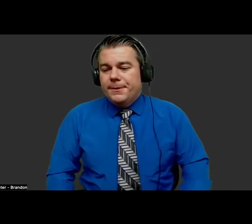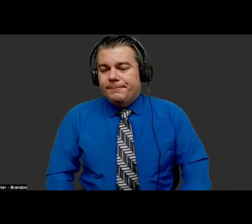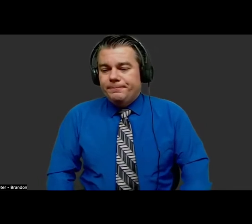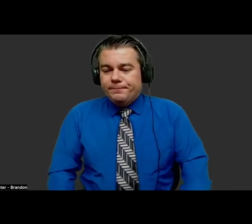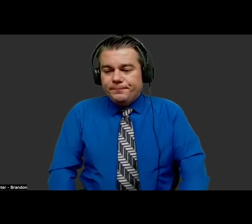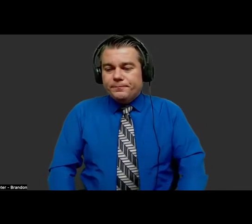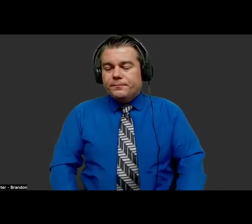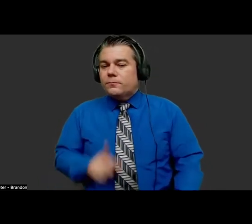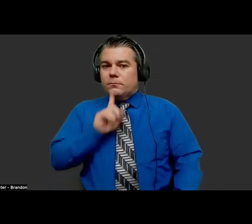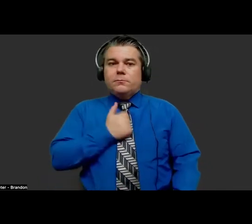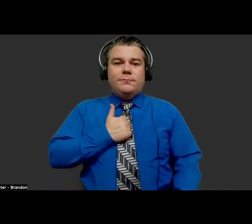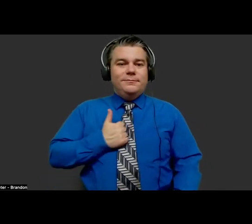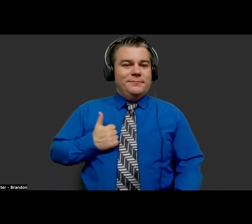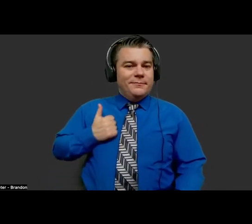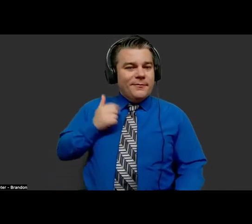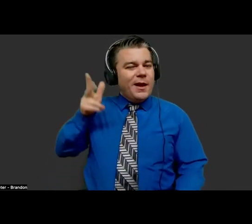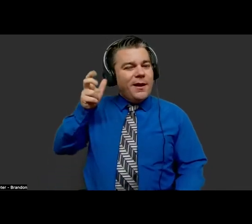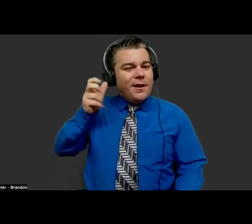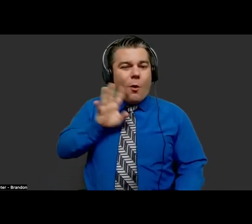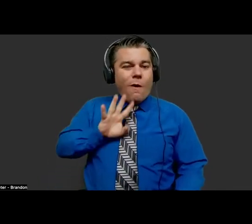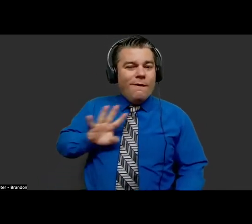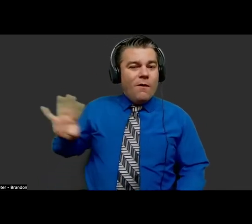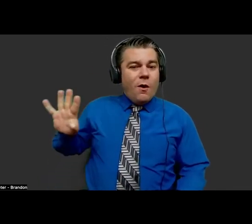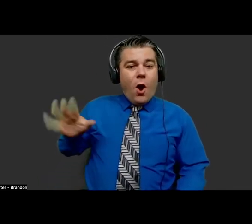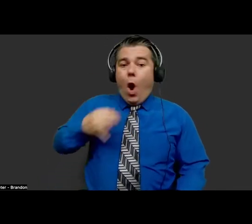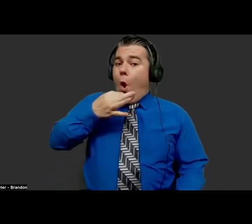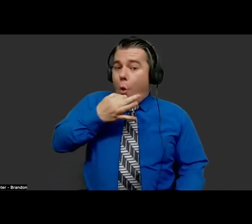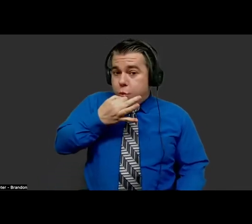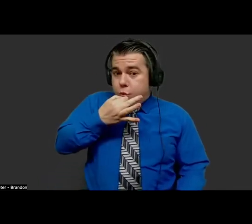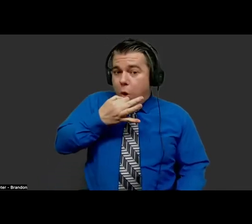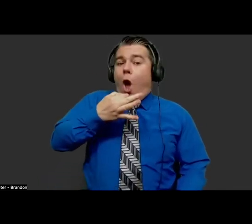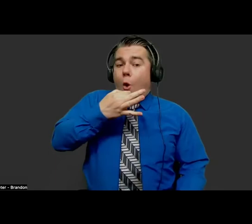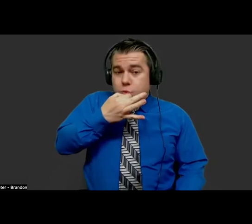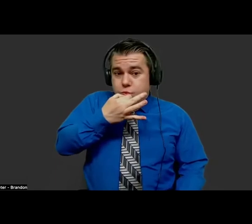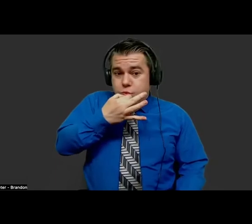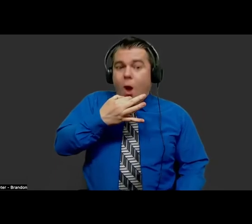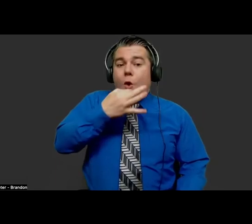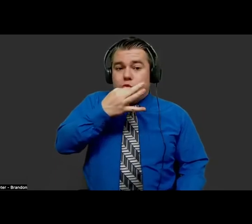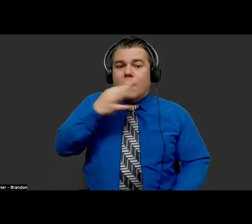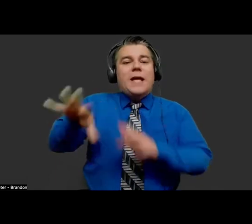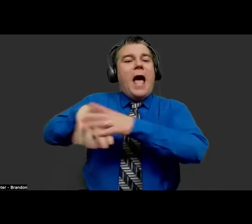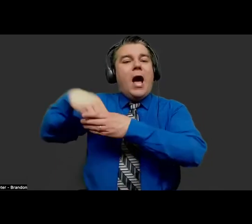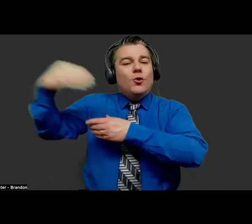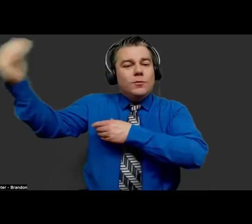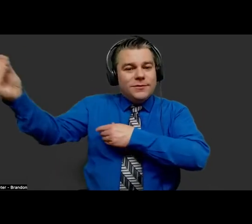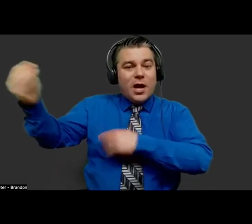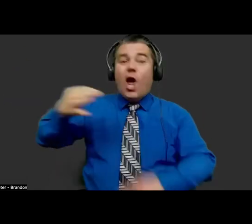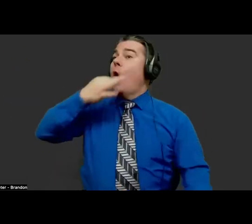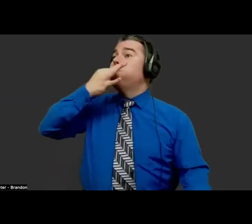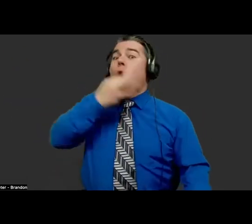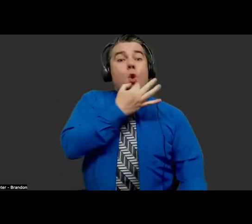I am so sorry. My 4-year-old found a whistle and he is outside my window whistling.